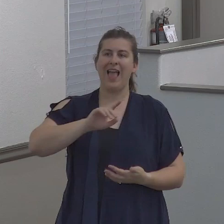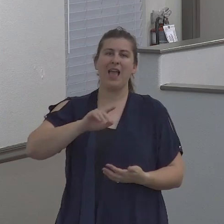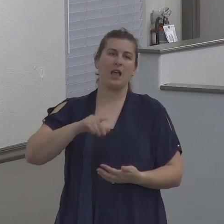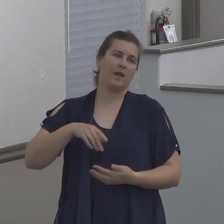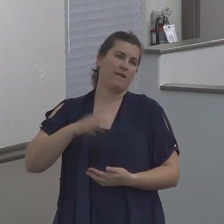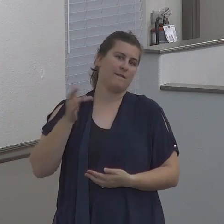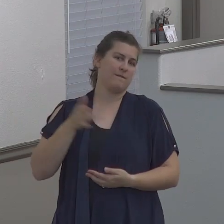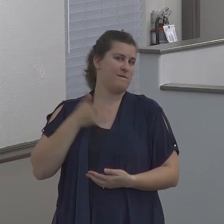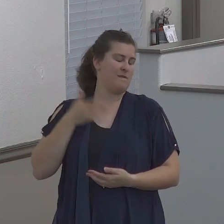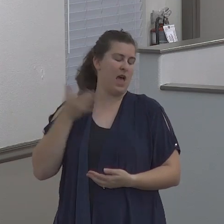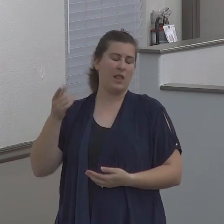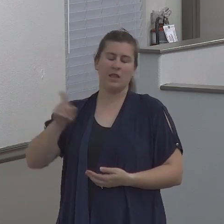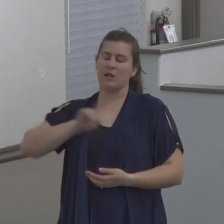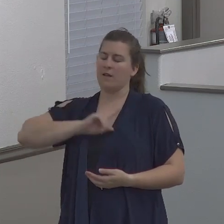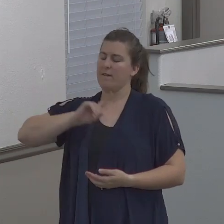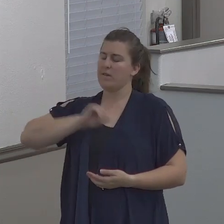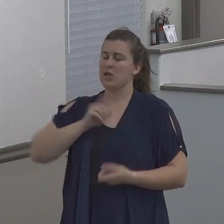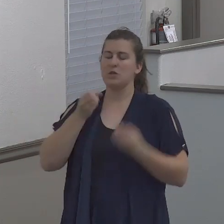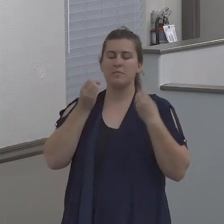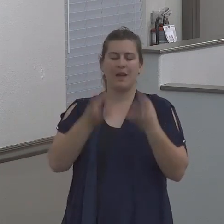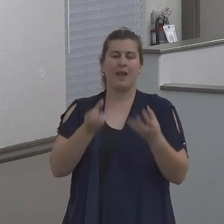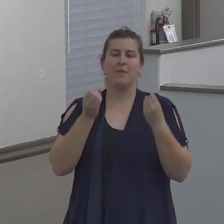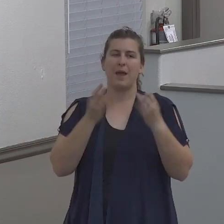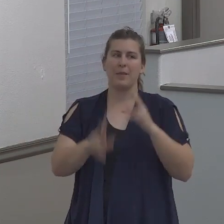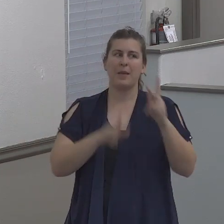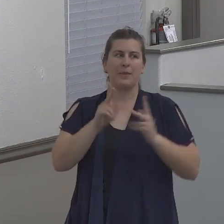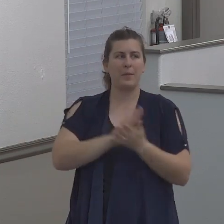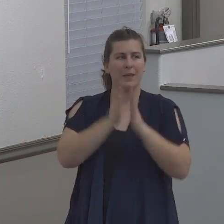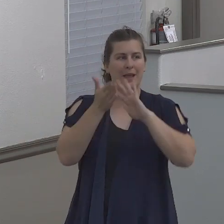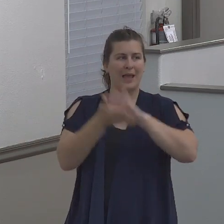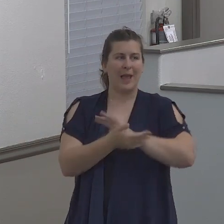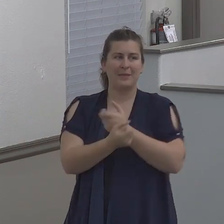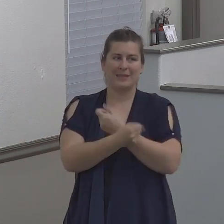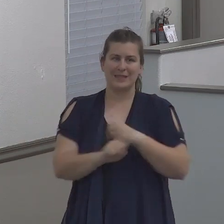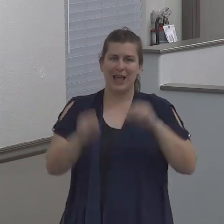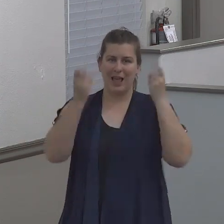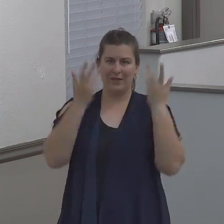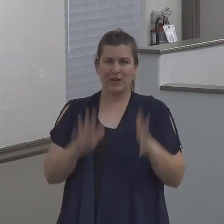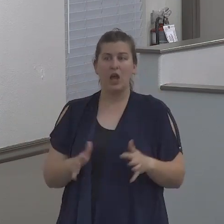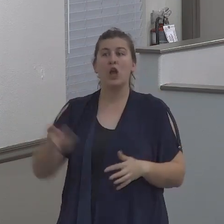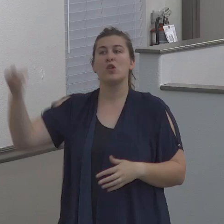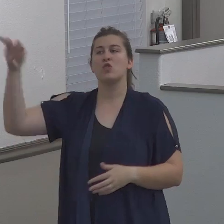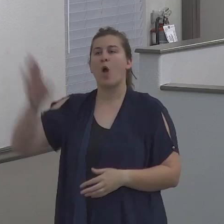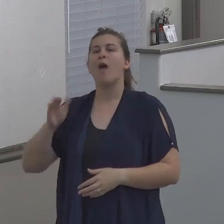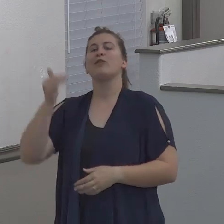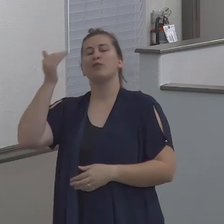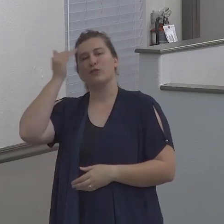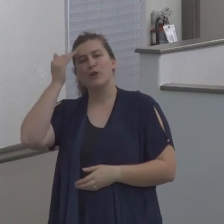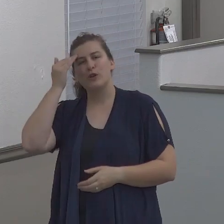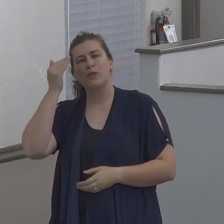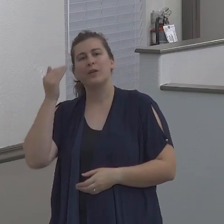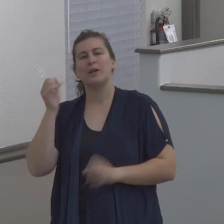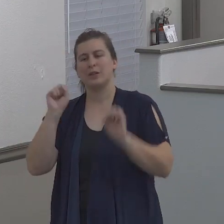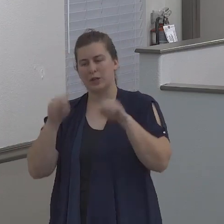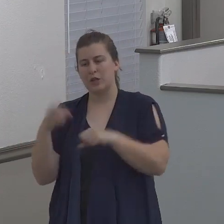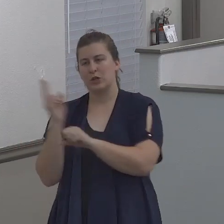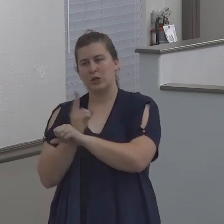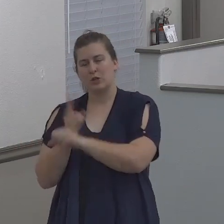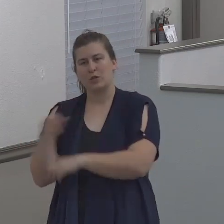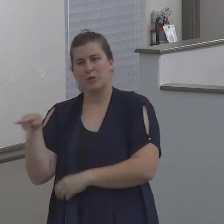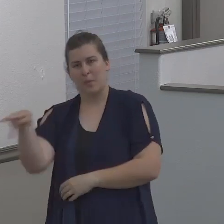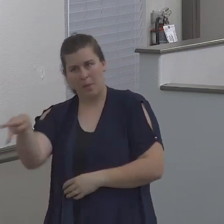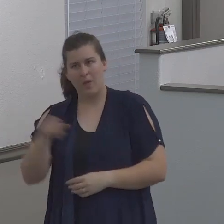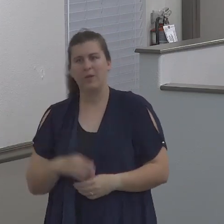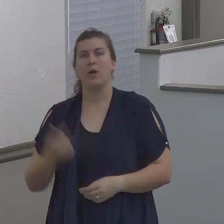people, those people fell under severe conviction, many of them, and got saved. God knew what